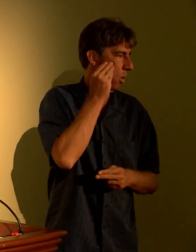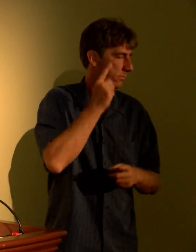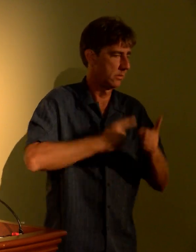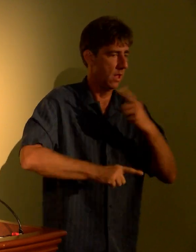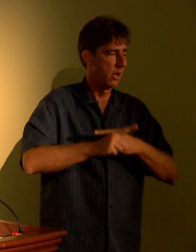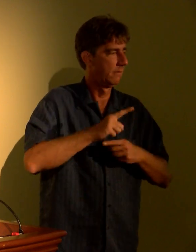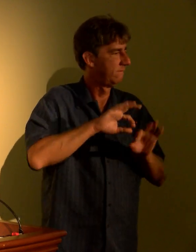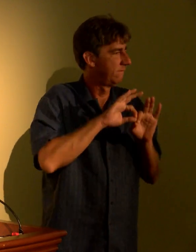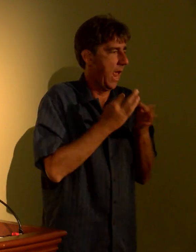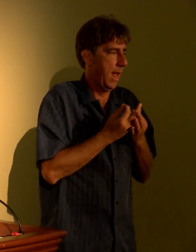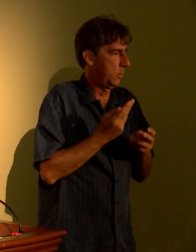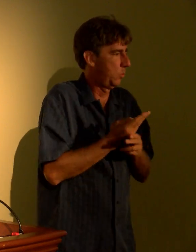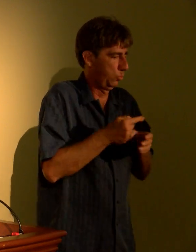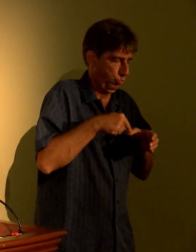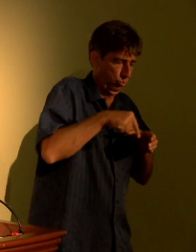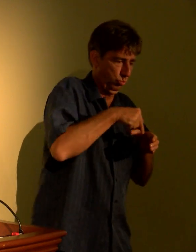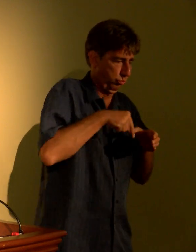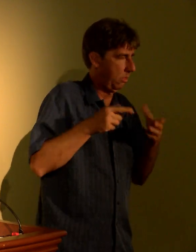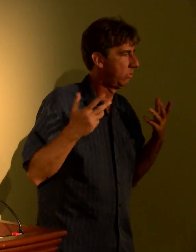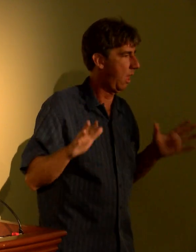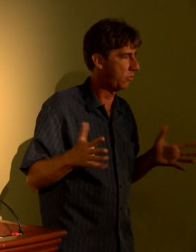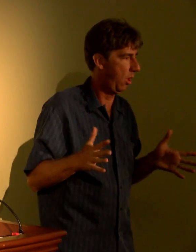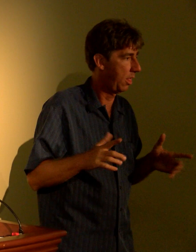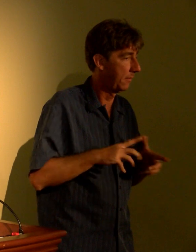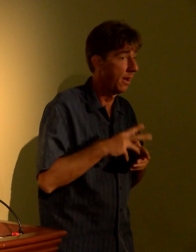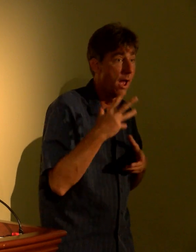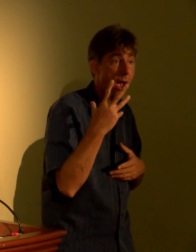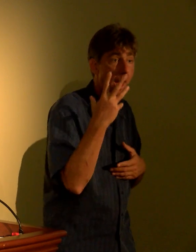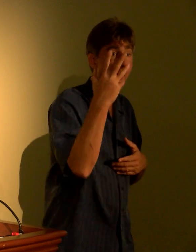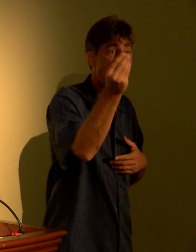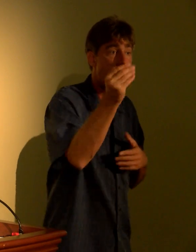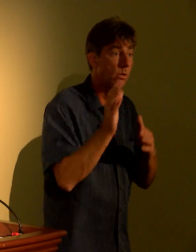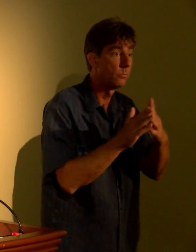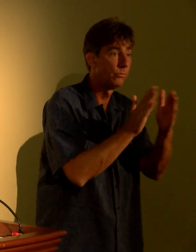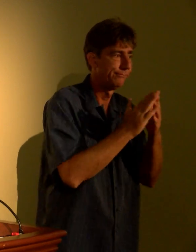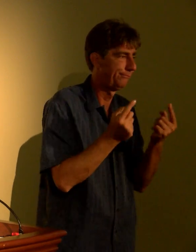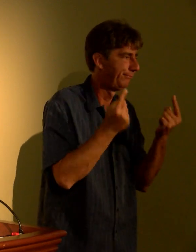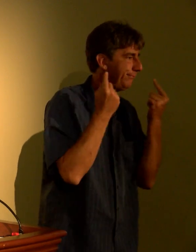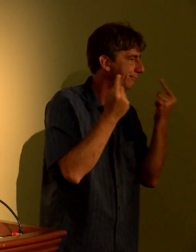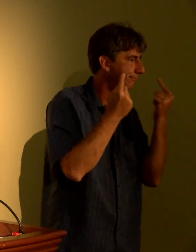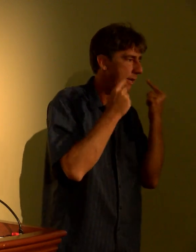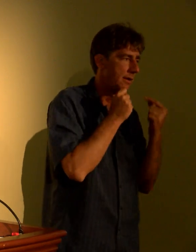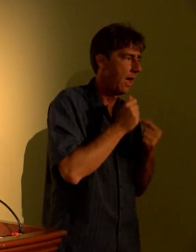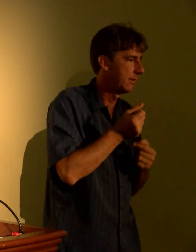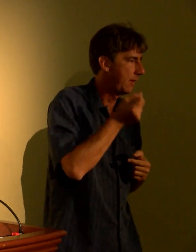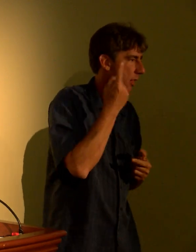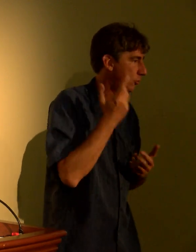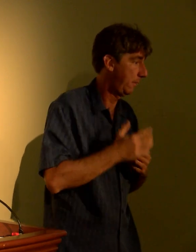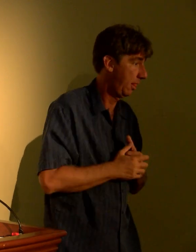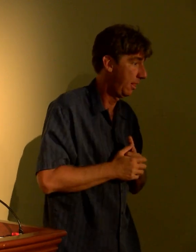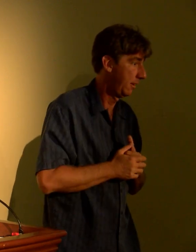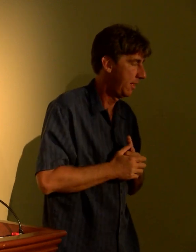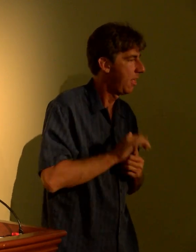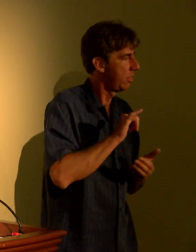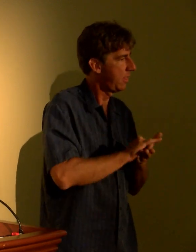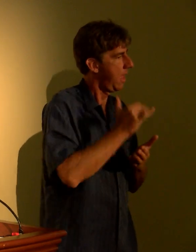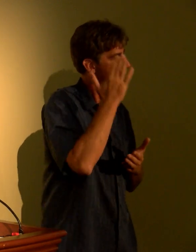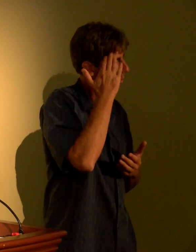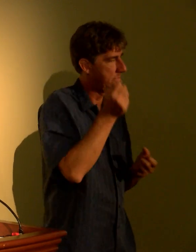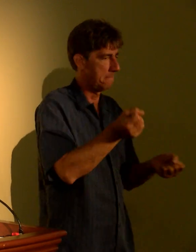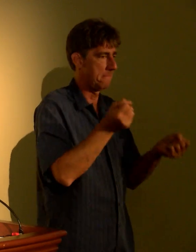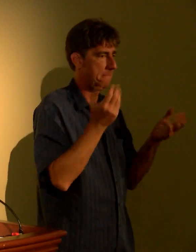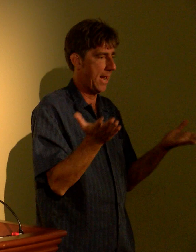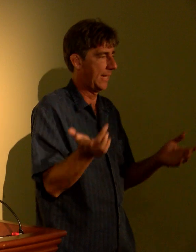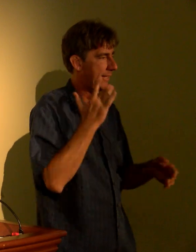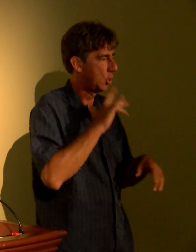family, but unintelligible to many, many others. This is probably why so many of his early portraits